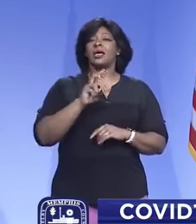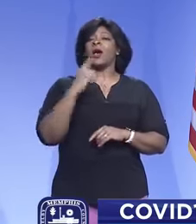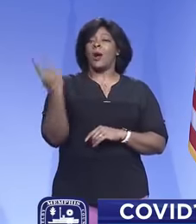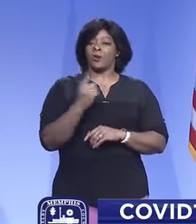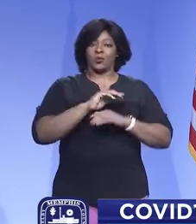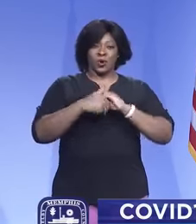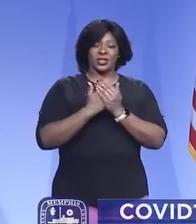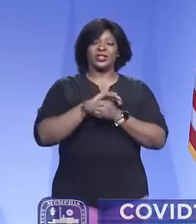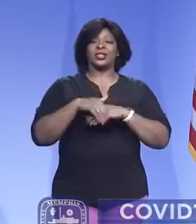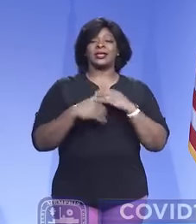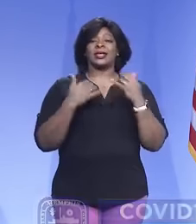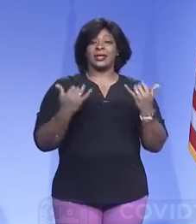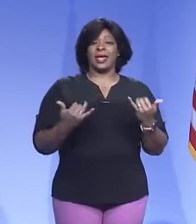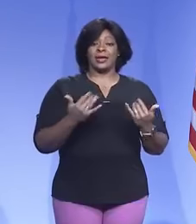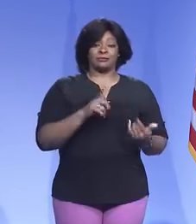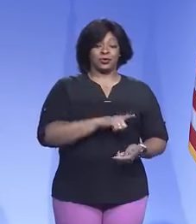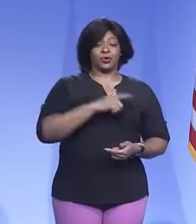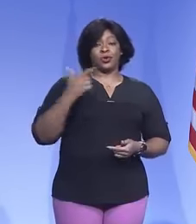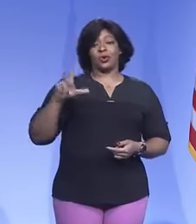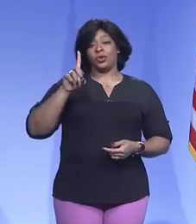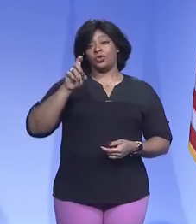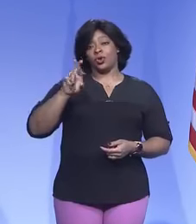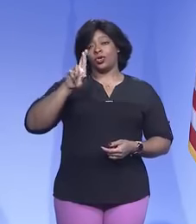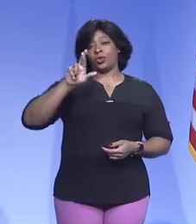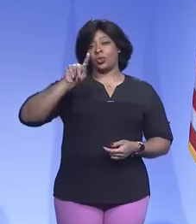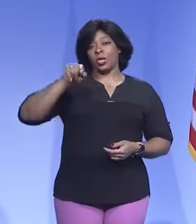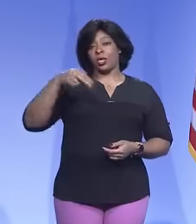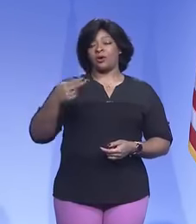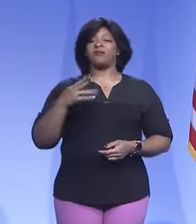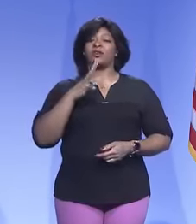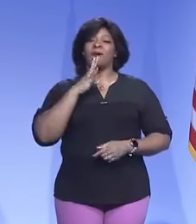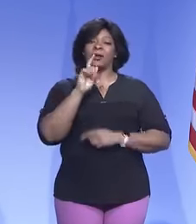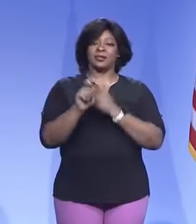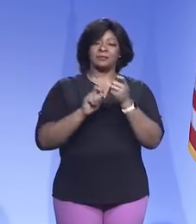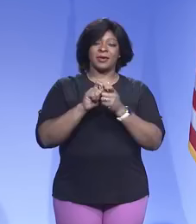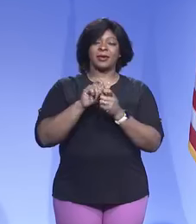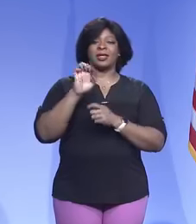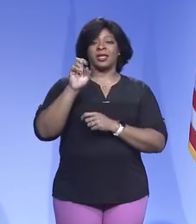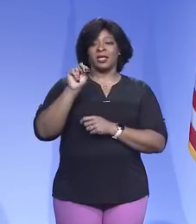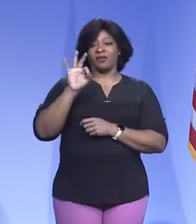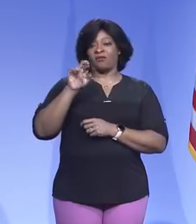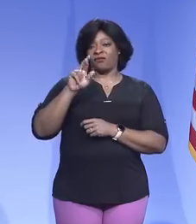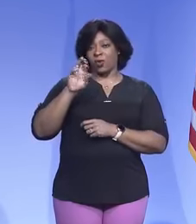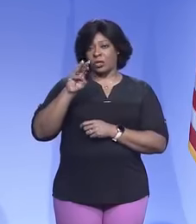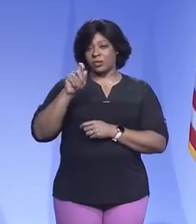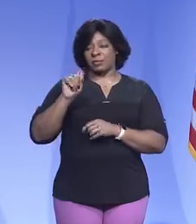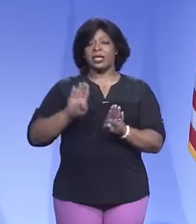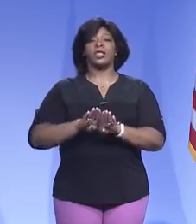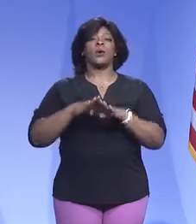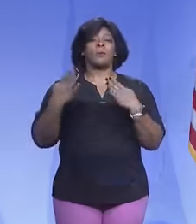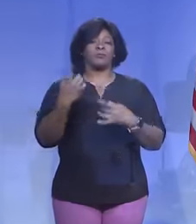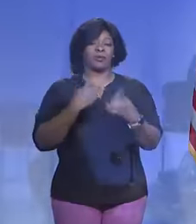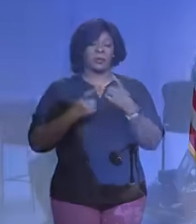your hands. So I'm going to turn it over to Dr. Randolph to talk specifically about enforcement, and then we'll open to questions.